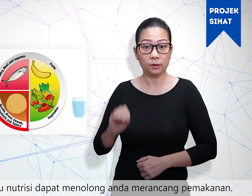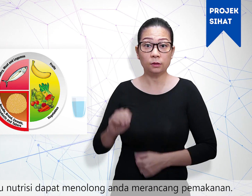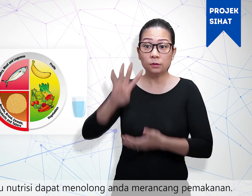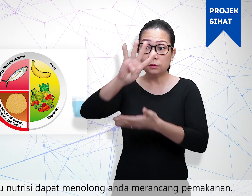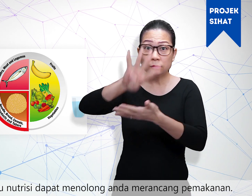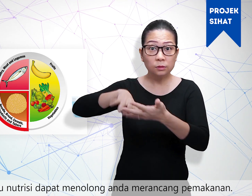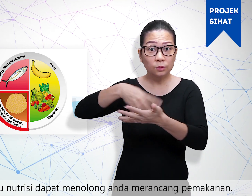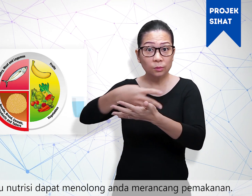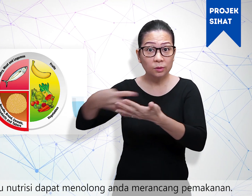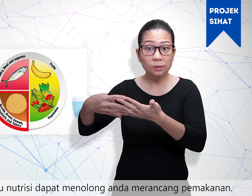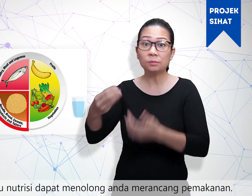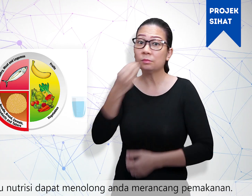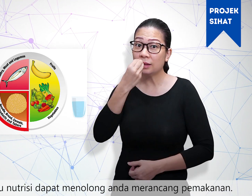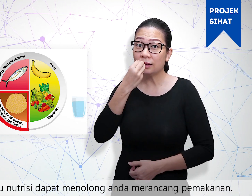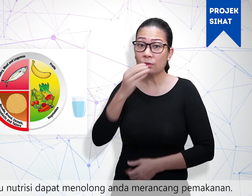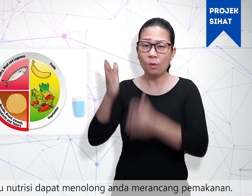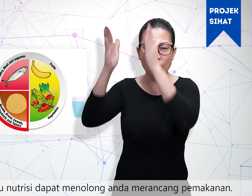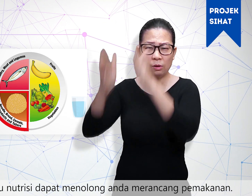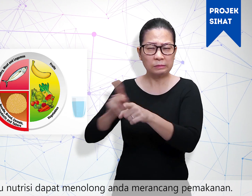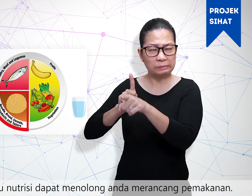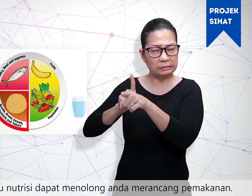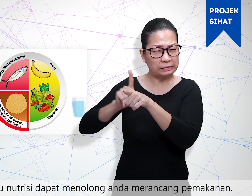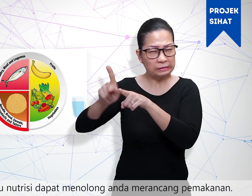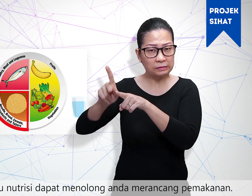A dietitian can help you with a complete meal plan.